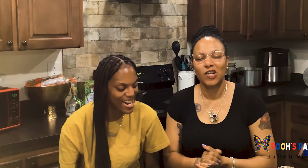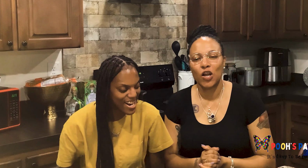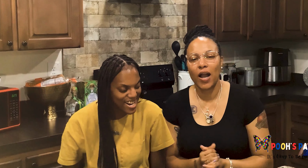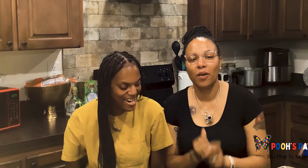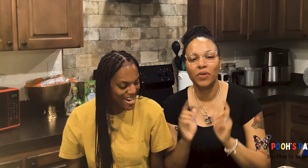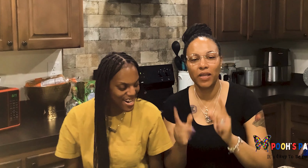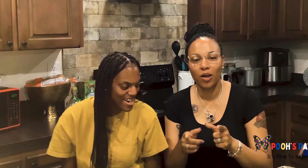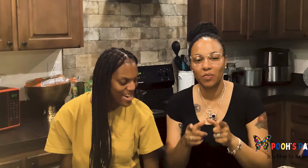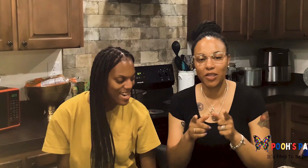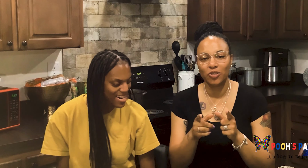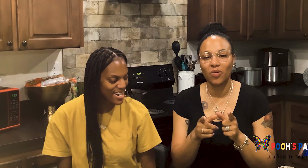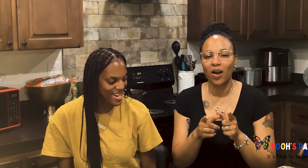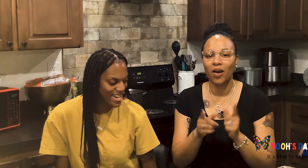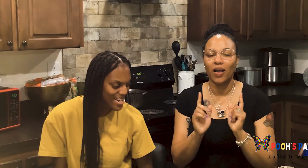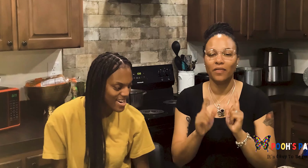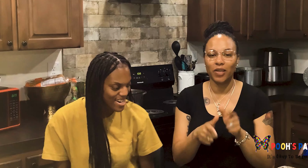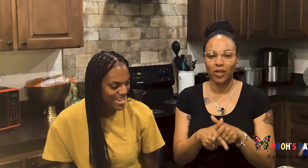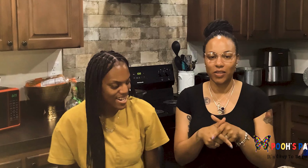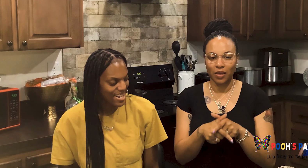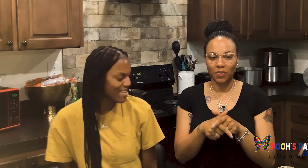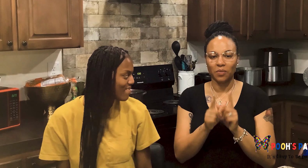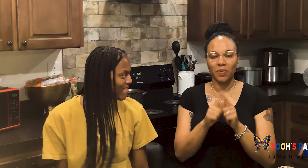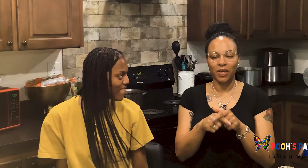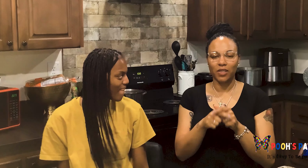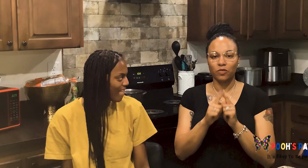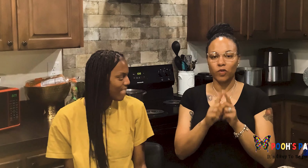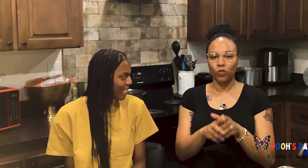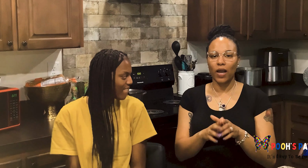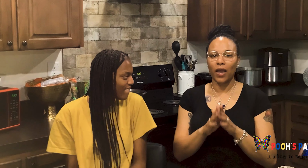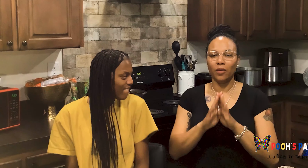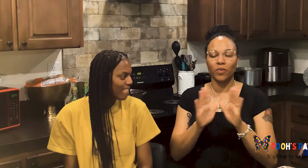I really hope that you all have learned something. Please rewind.